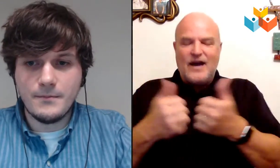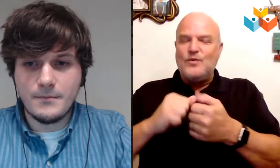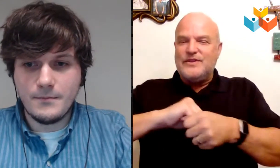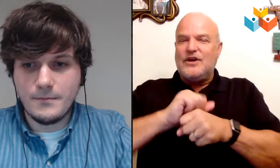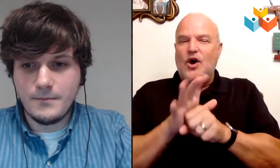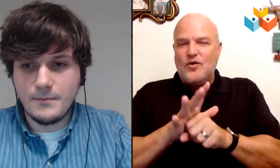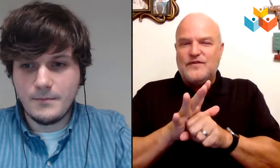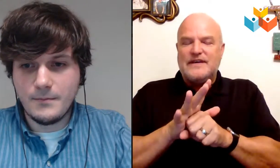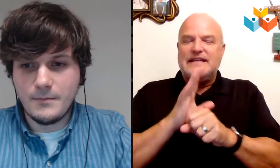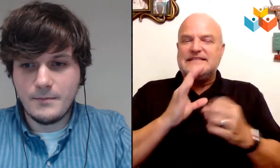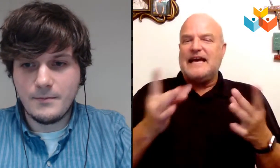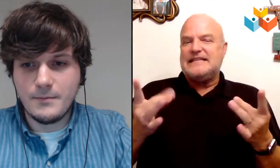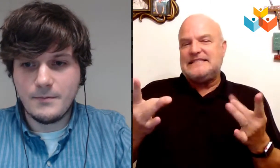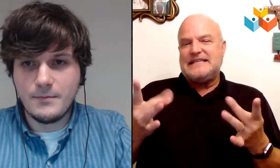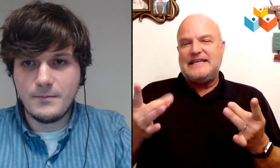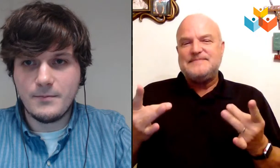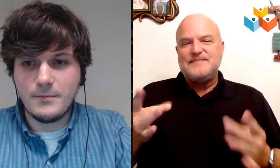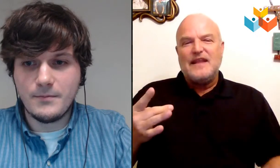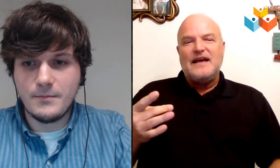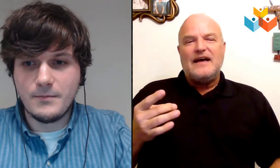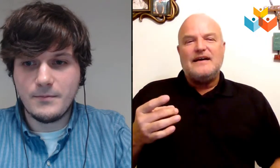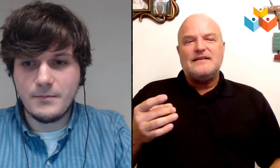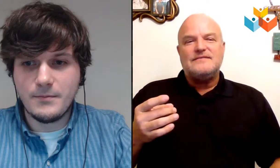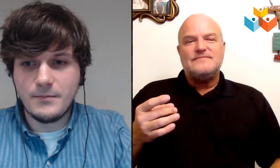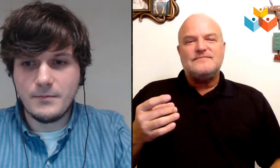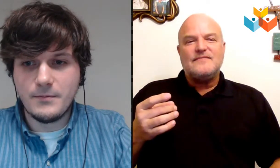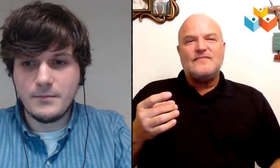Right now with COVID, it's kind of sticky.